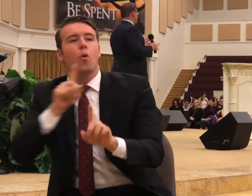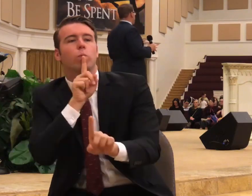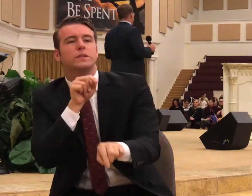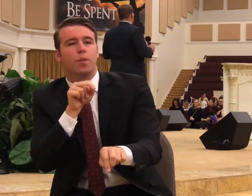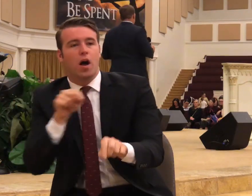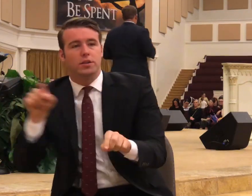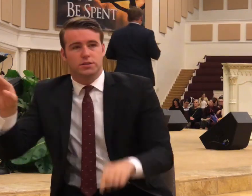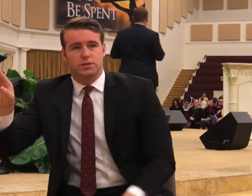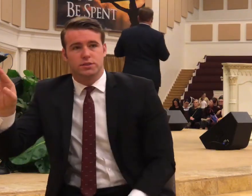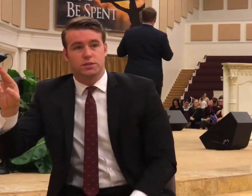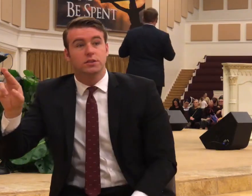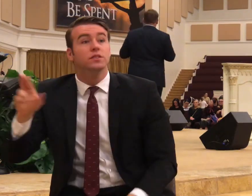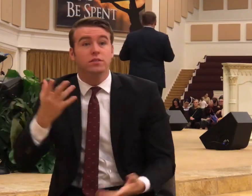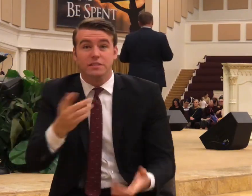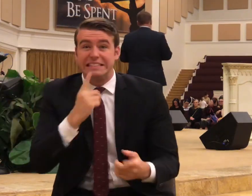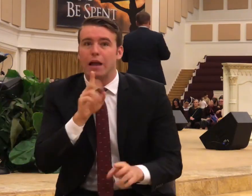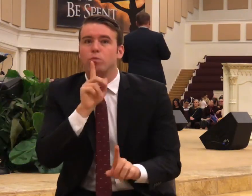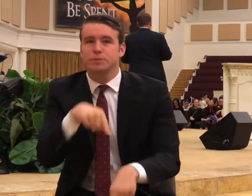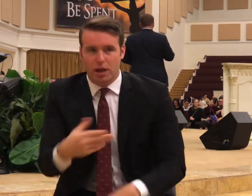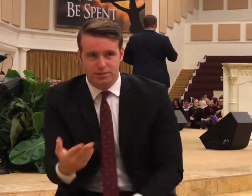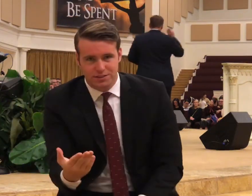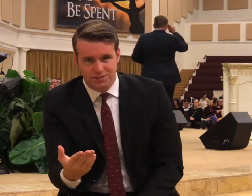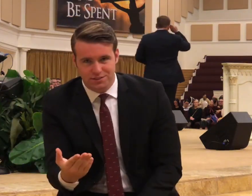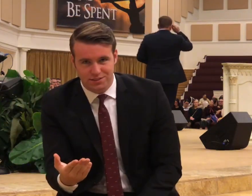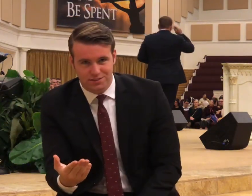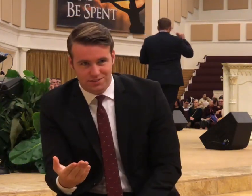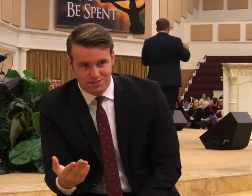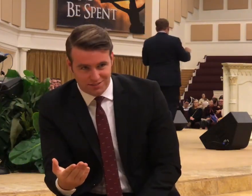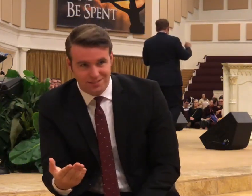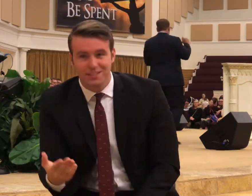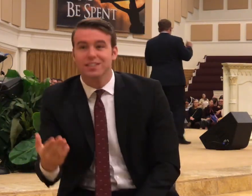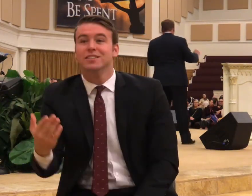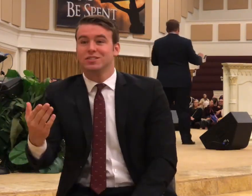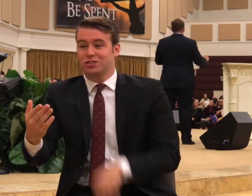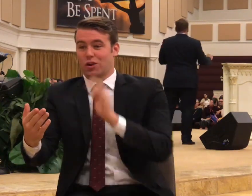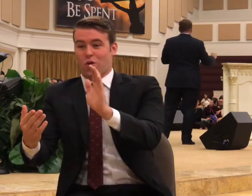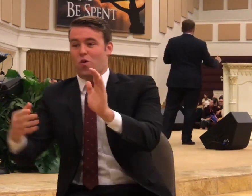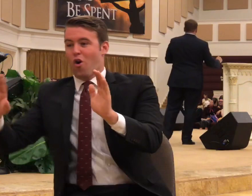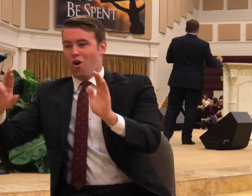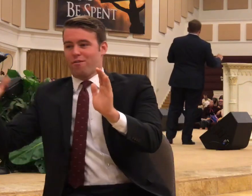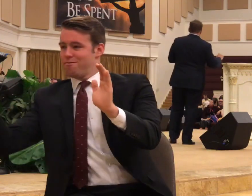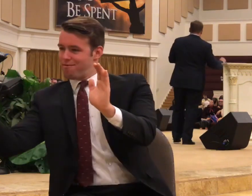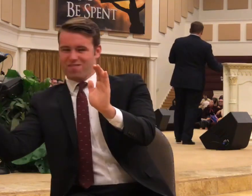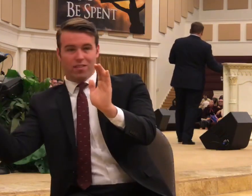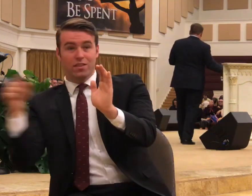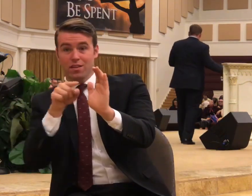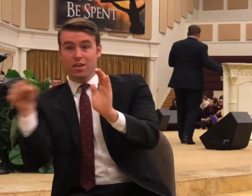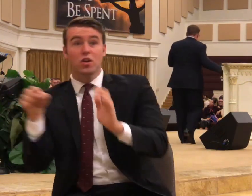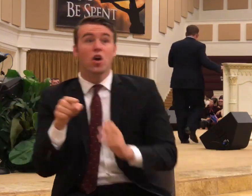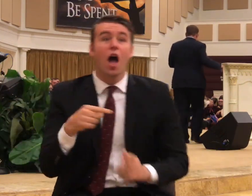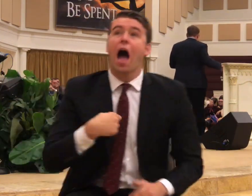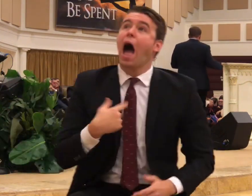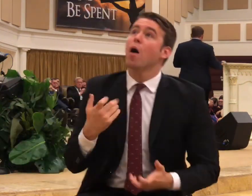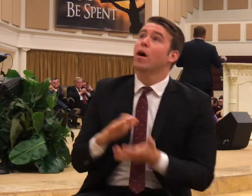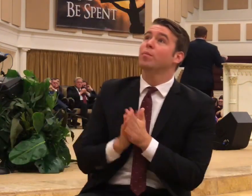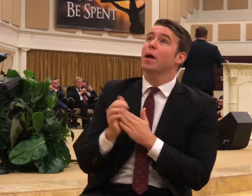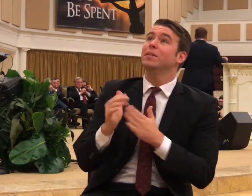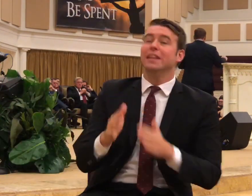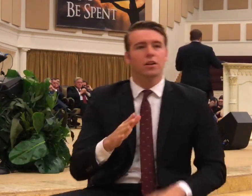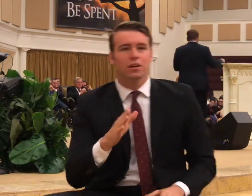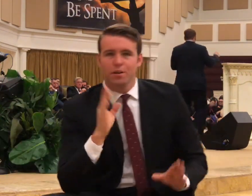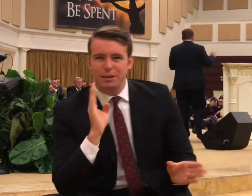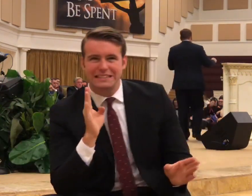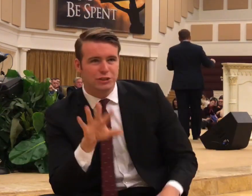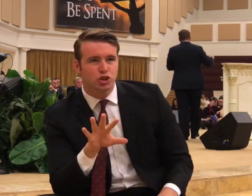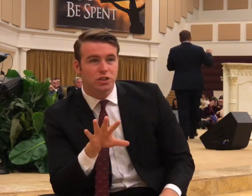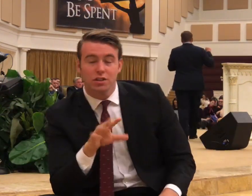response. Everybody say response. If you want to be a leader, you need to pay attention right here. If you want